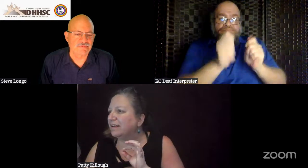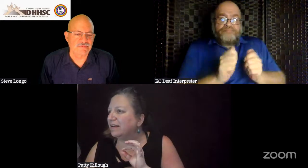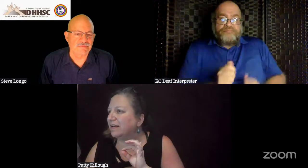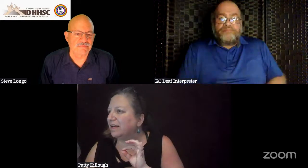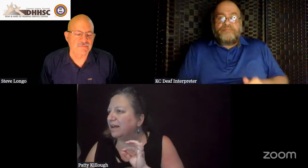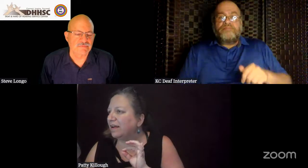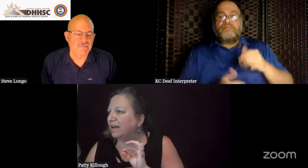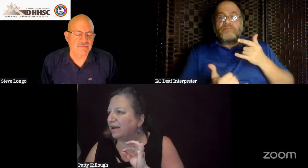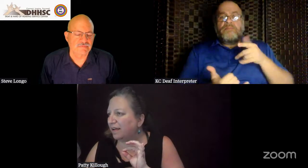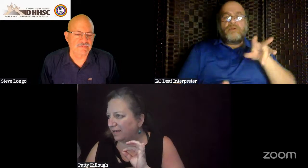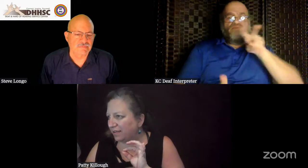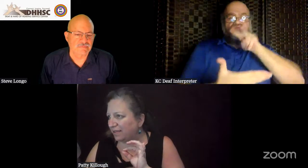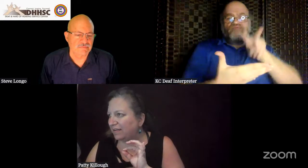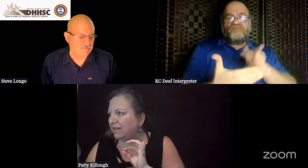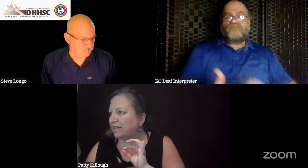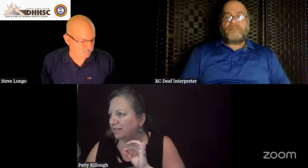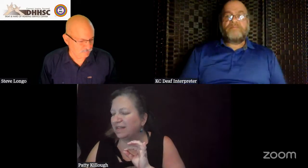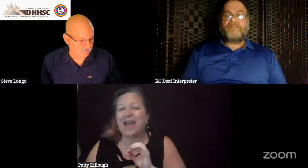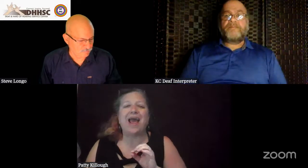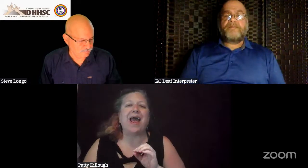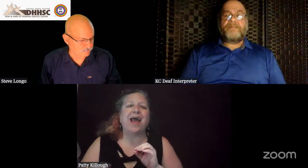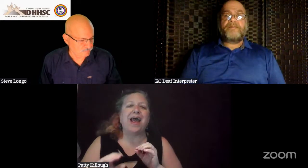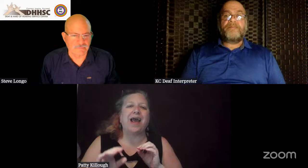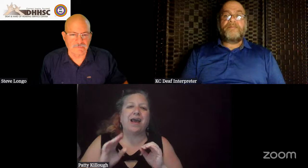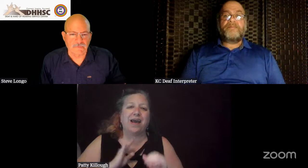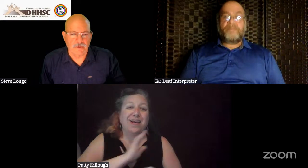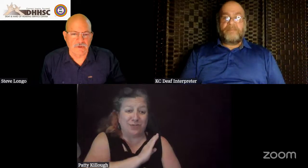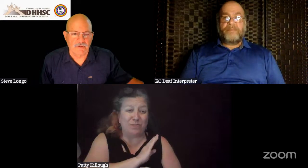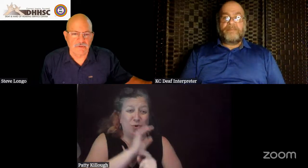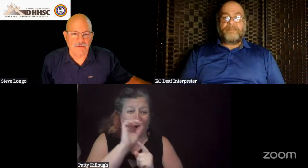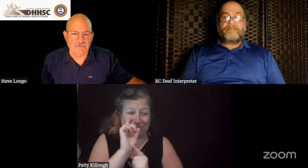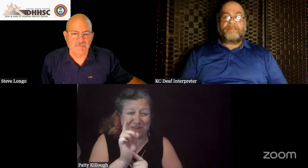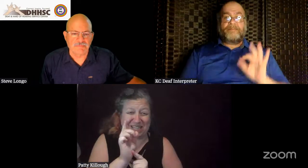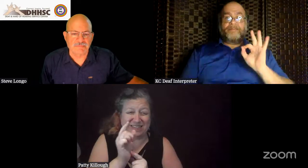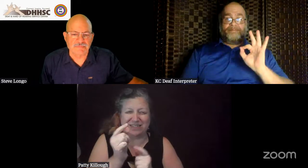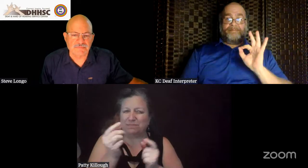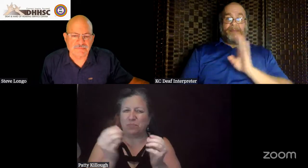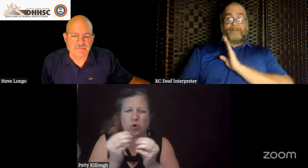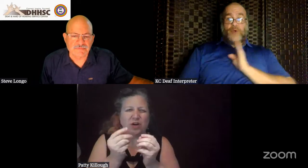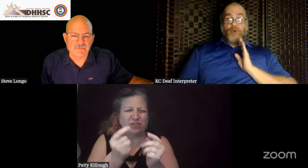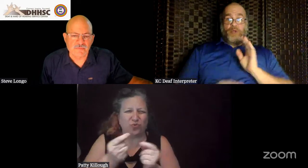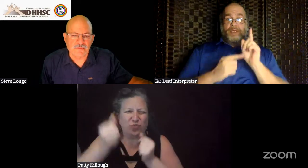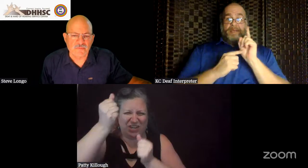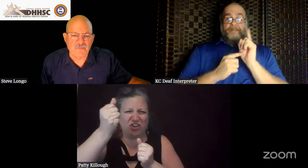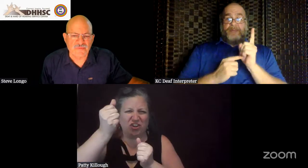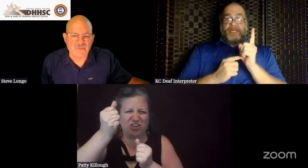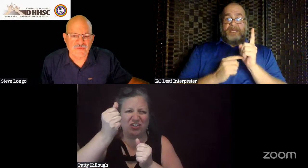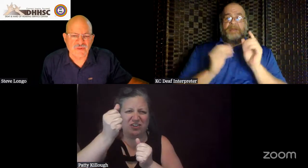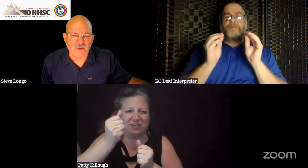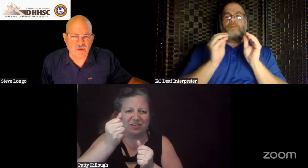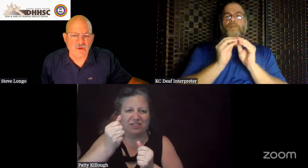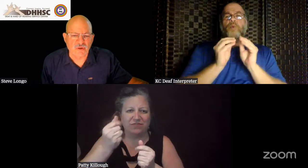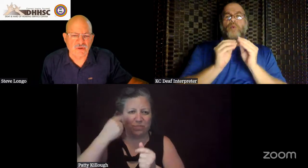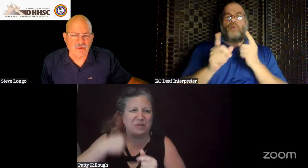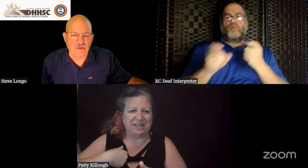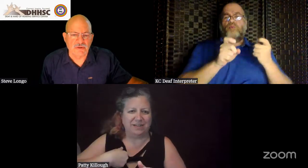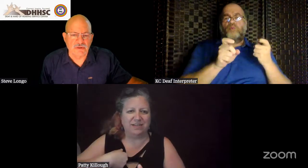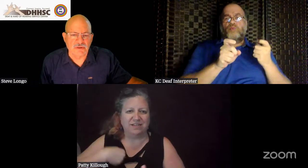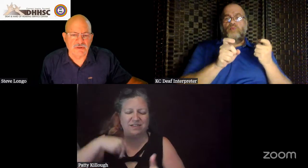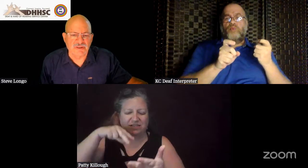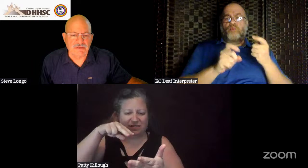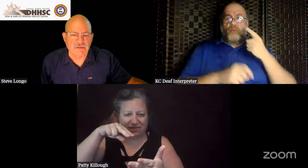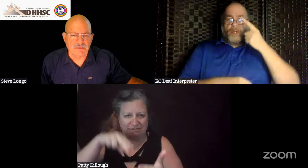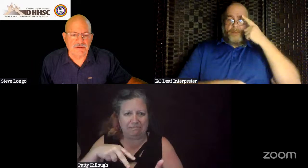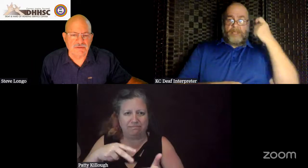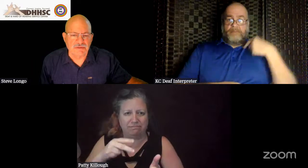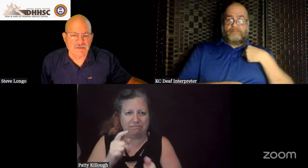So it's very easy to make the necessary adjustments with the transcription that we had. The board